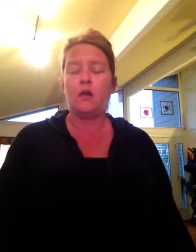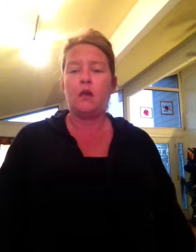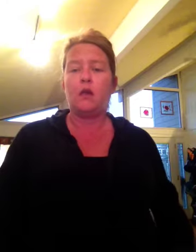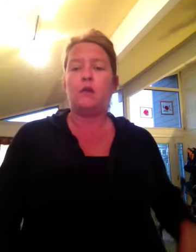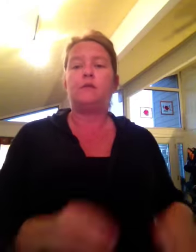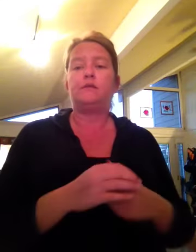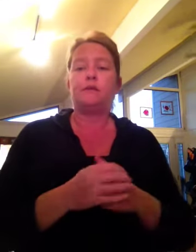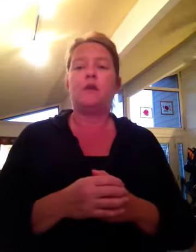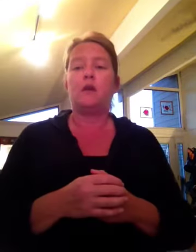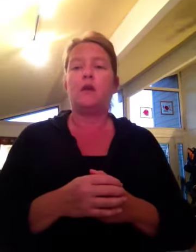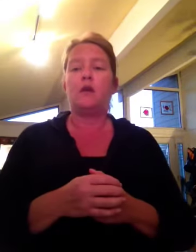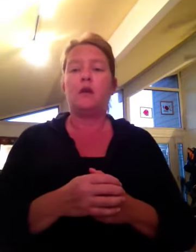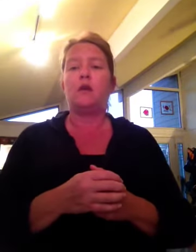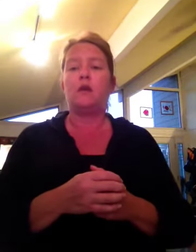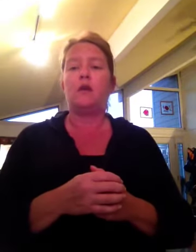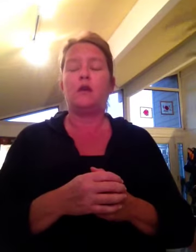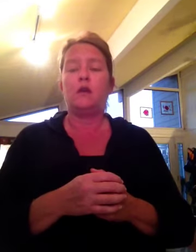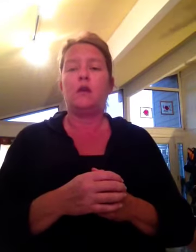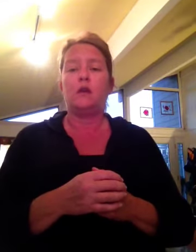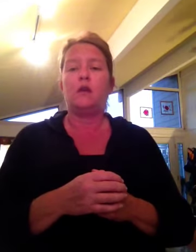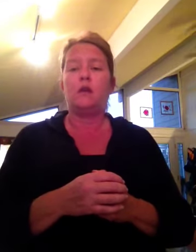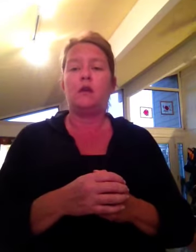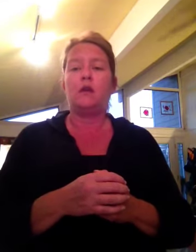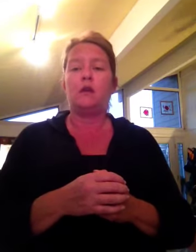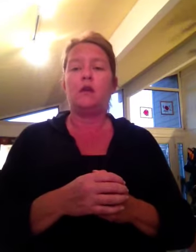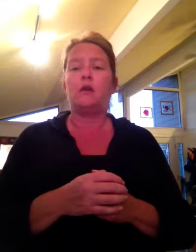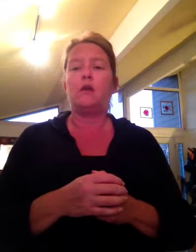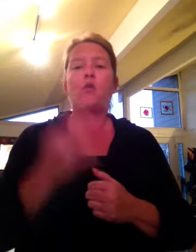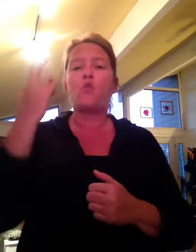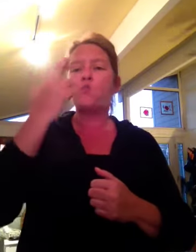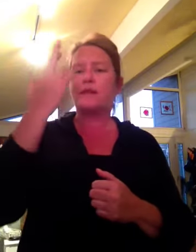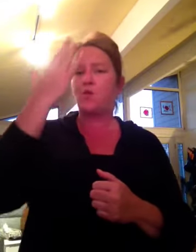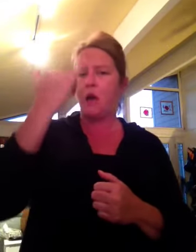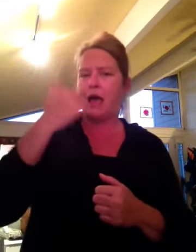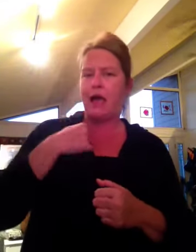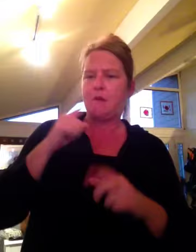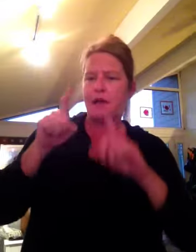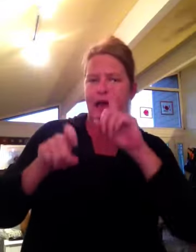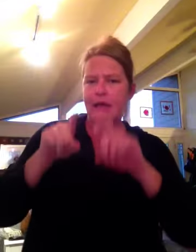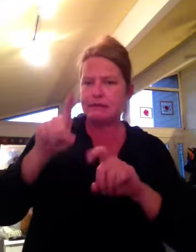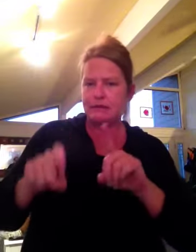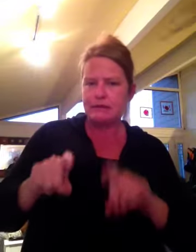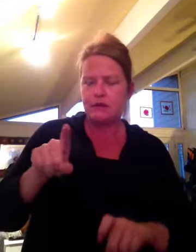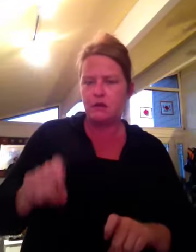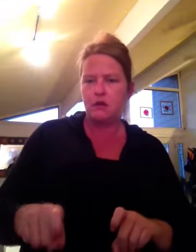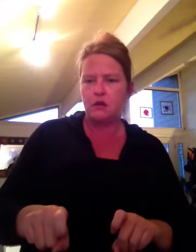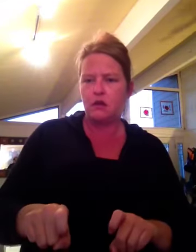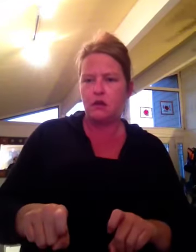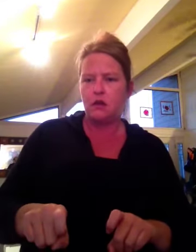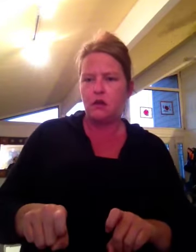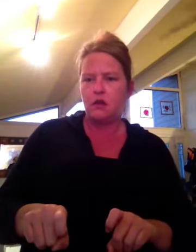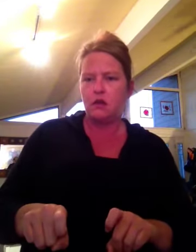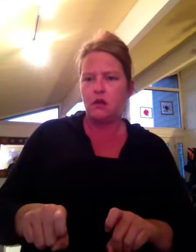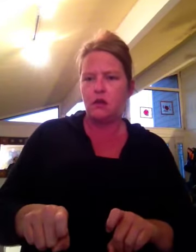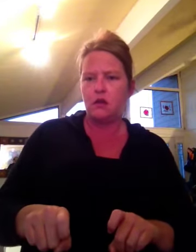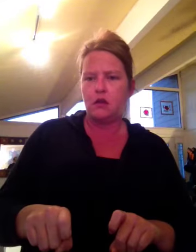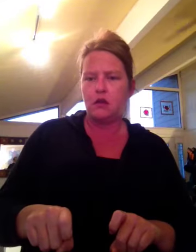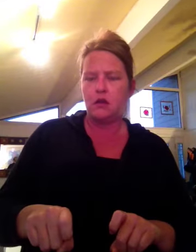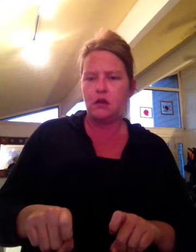We need to know some of the expenses just to make sure to see how much you qualify. So with your husband being sick, does